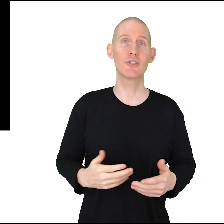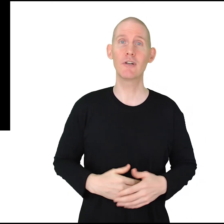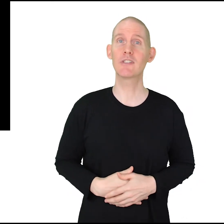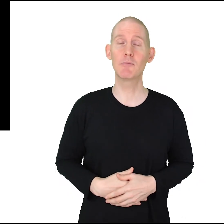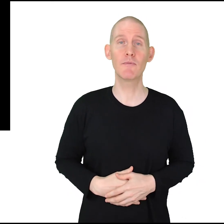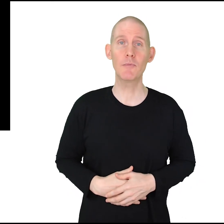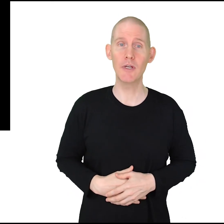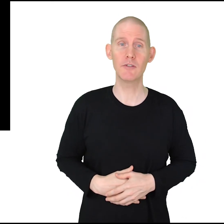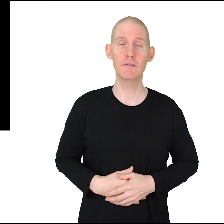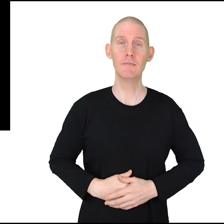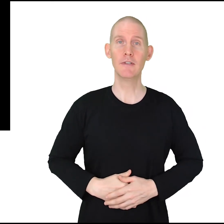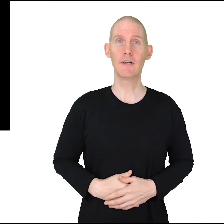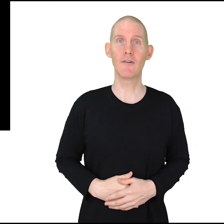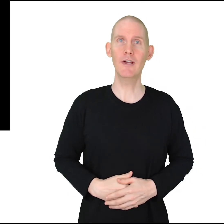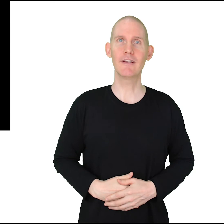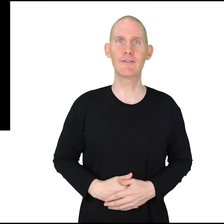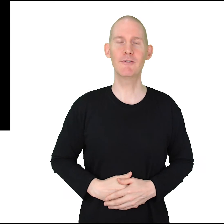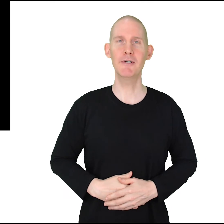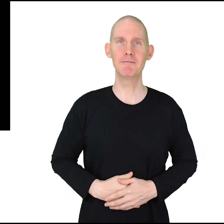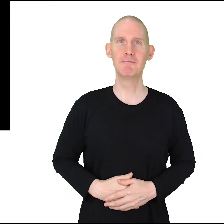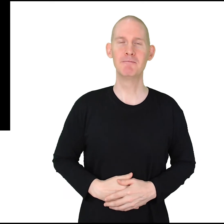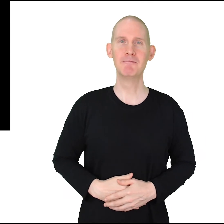some information. All right, let's do it.